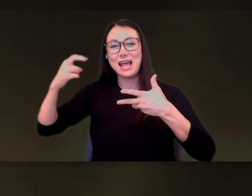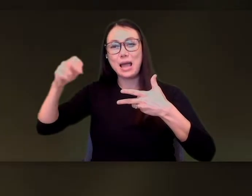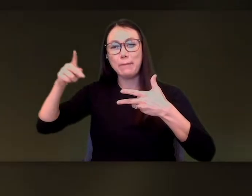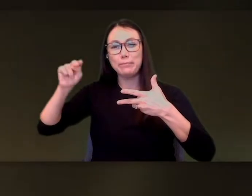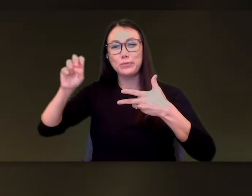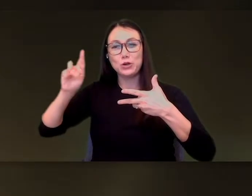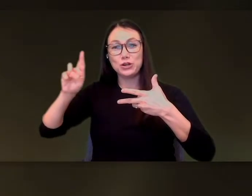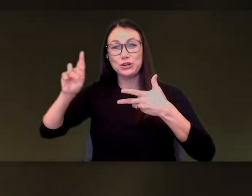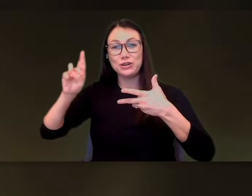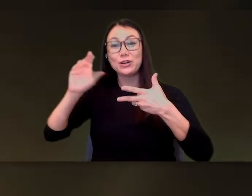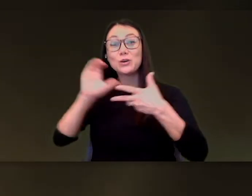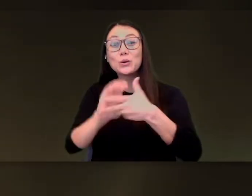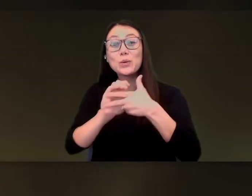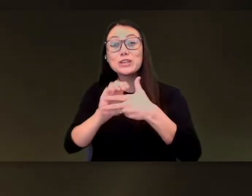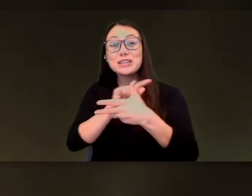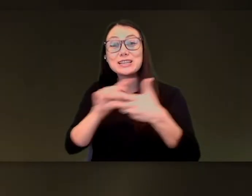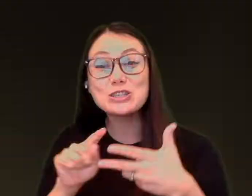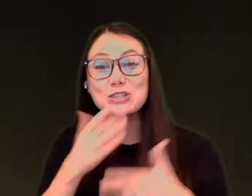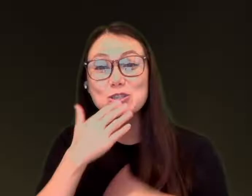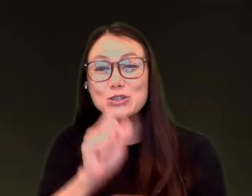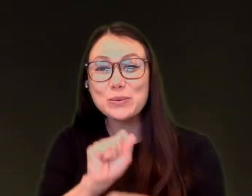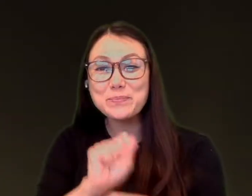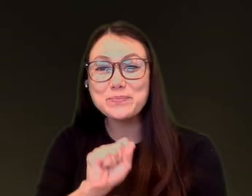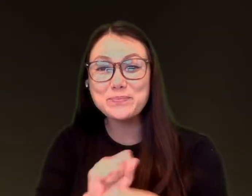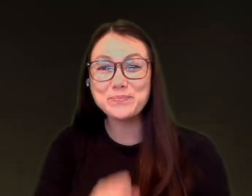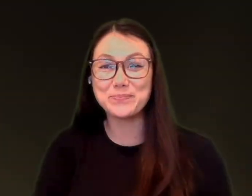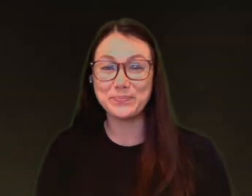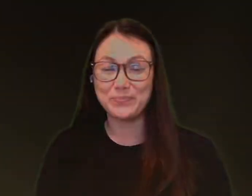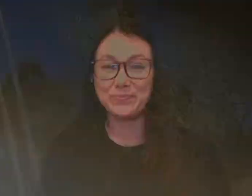Heppner. Congratulations, guys. Job well done.